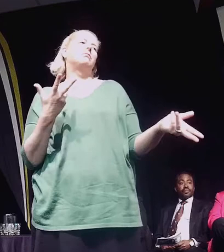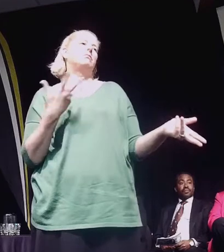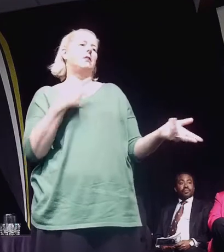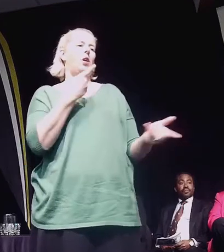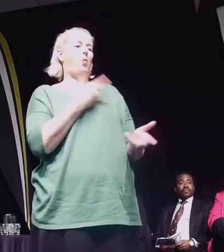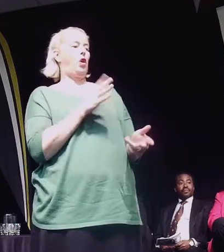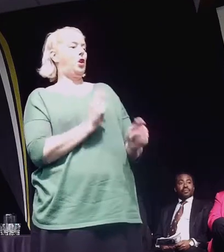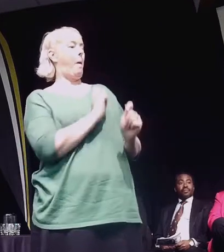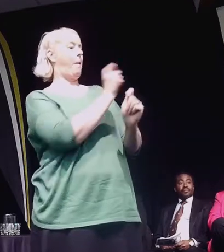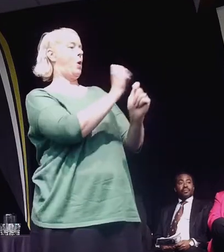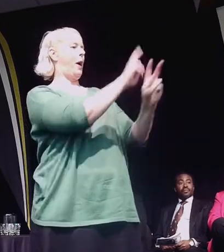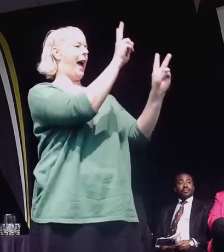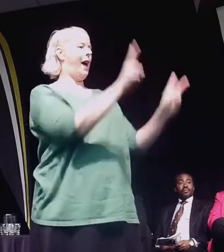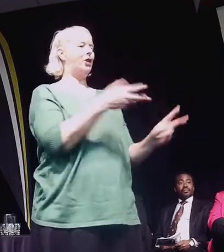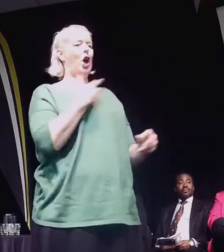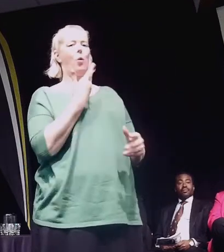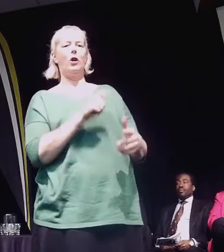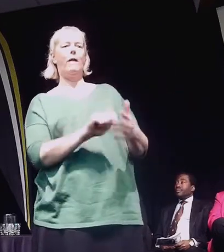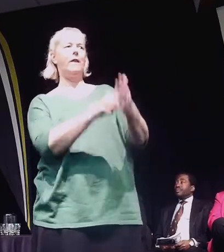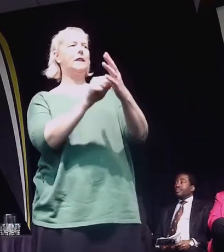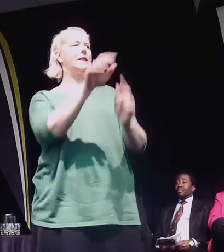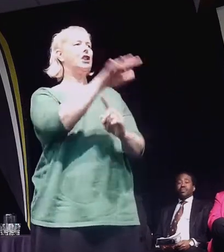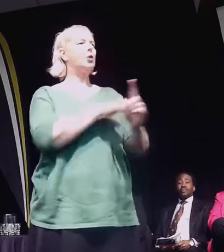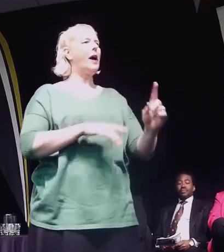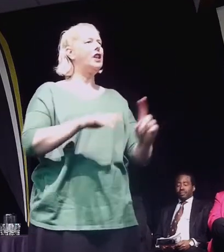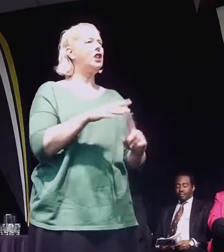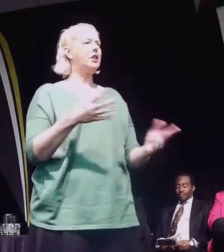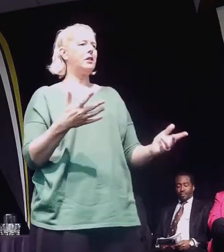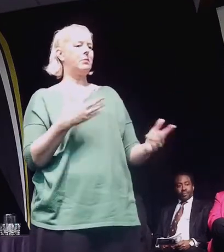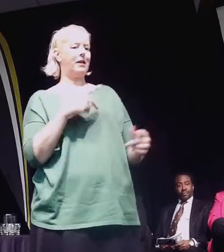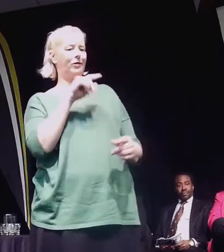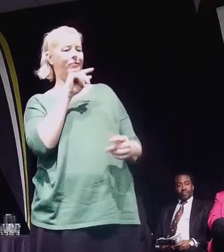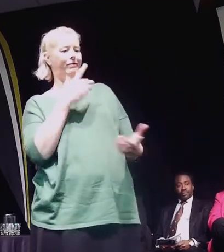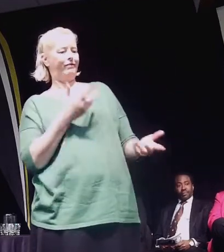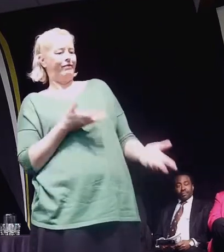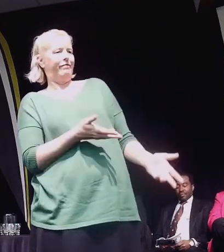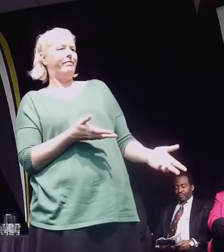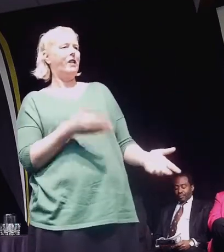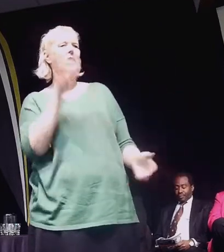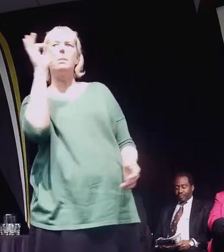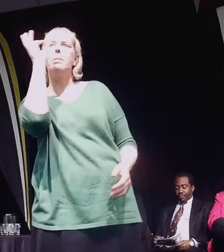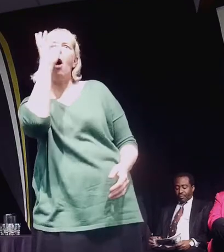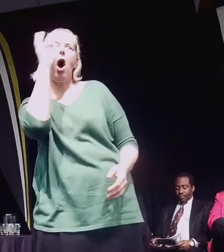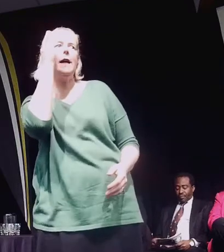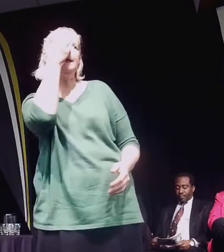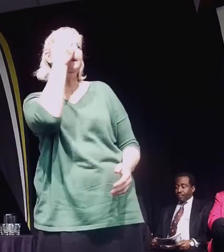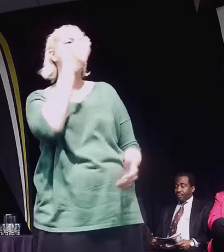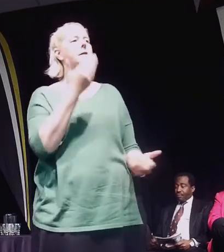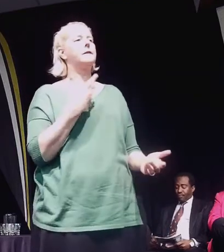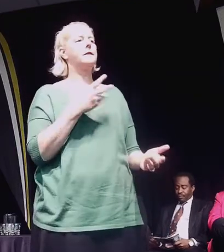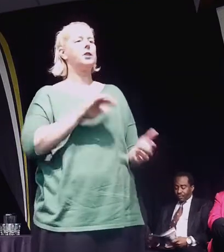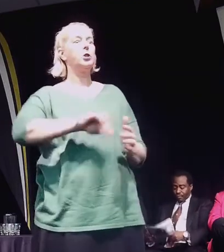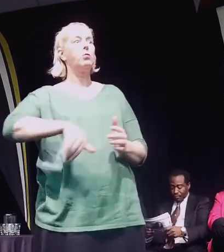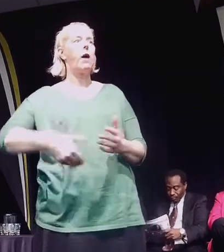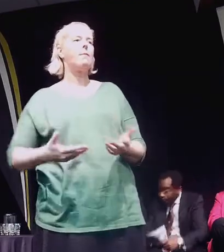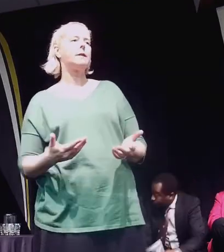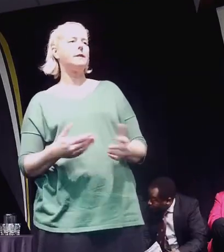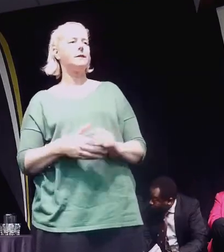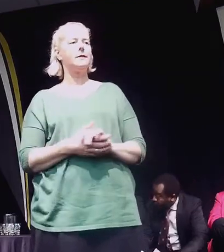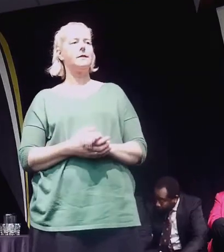to fix the situation. It's totally biased. It's totally corrupt.